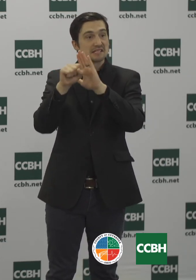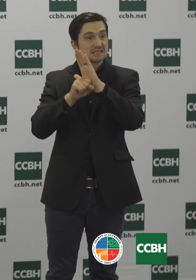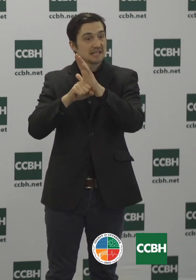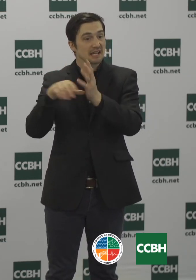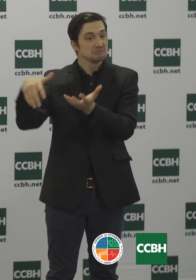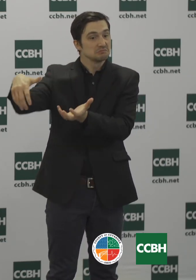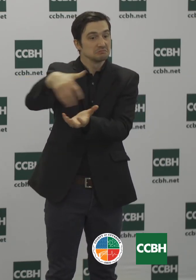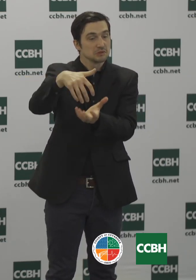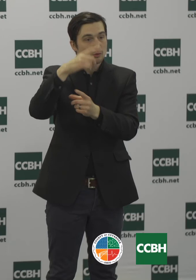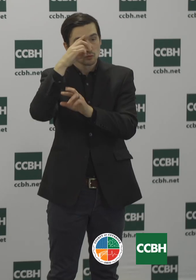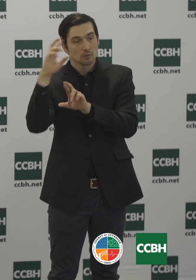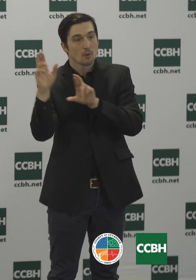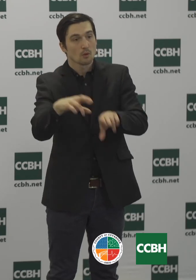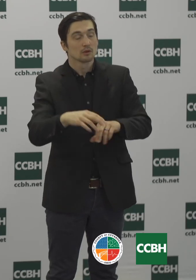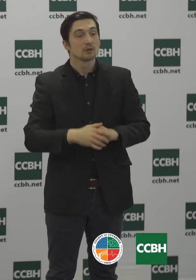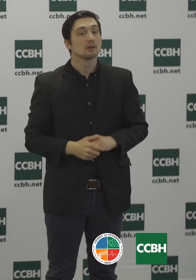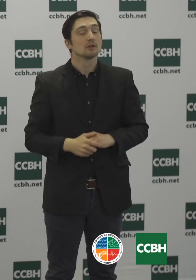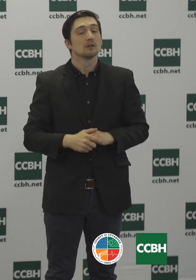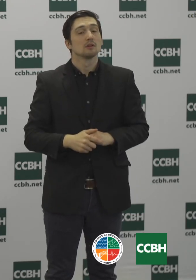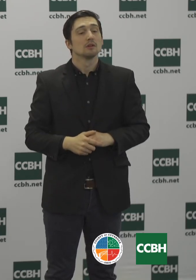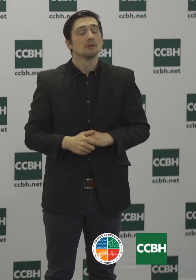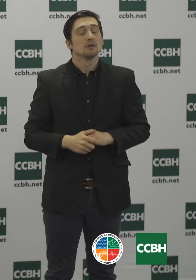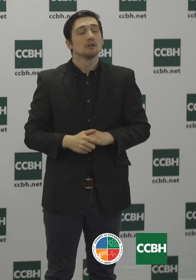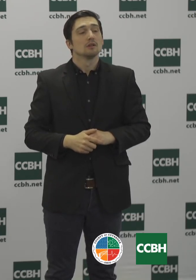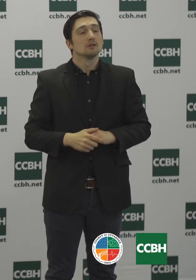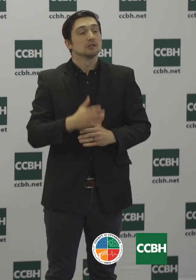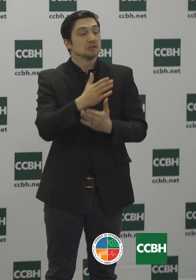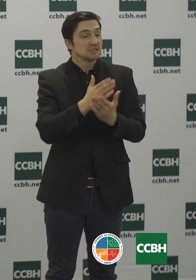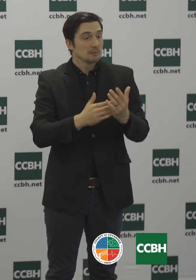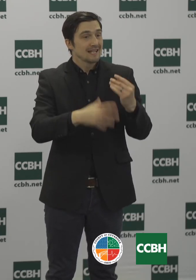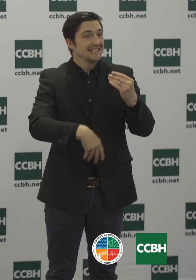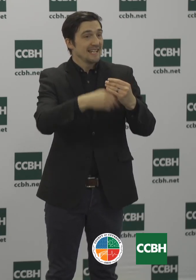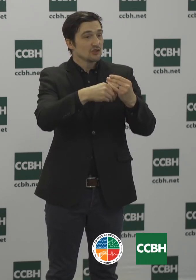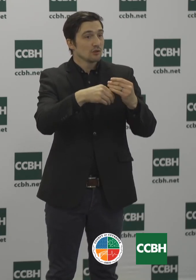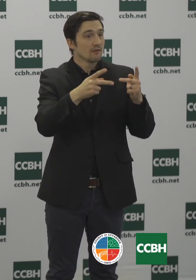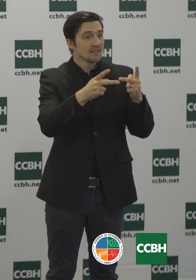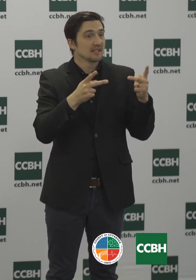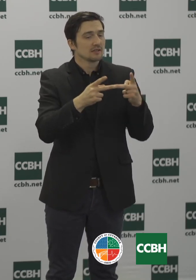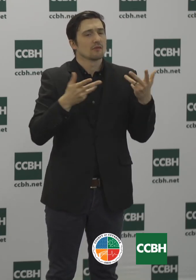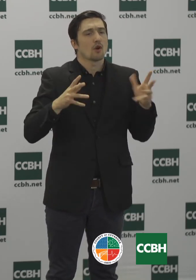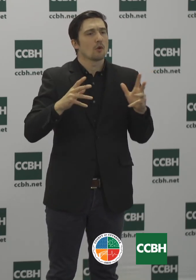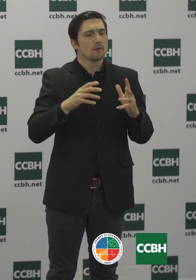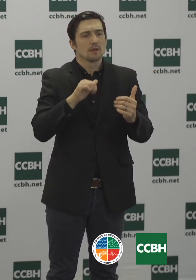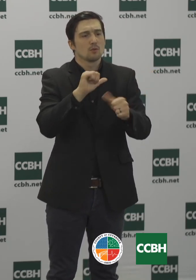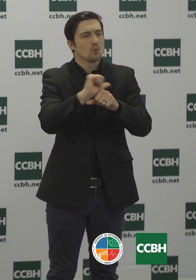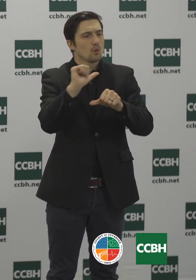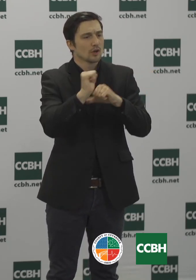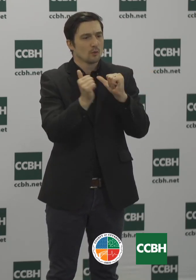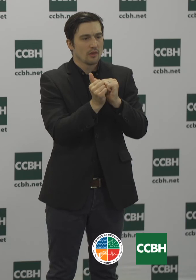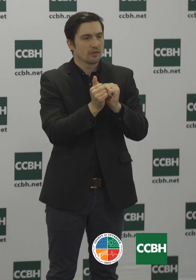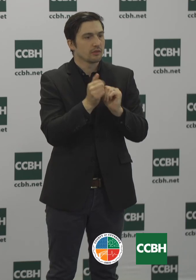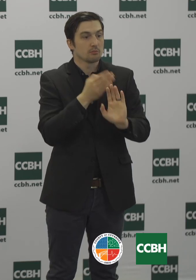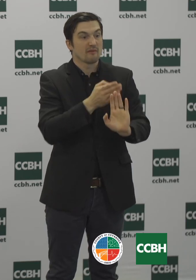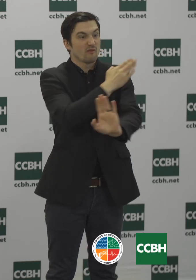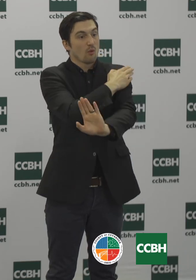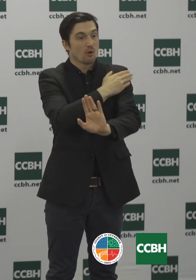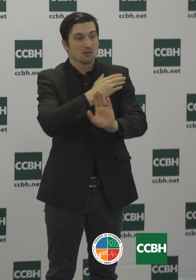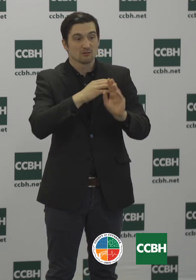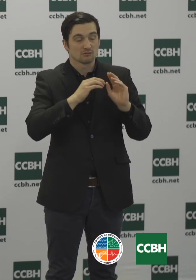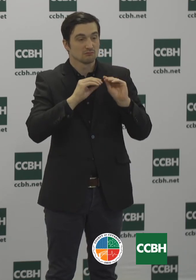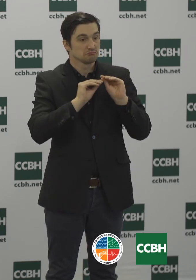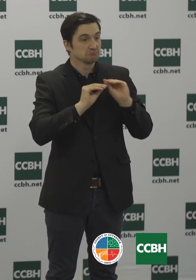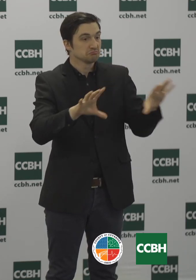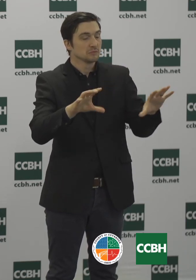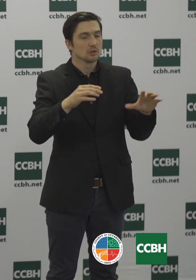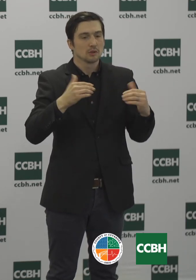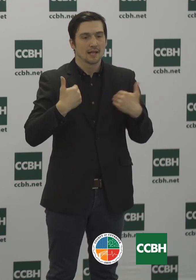be additional facilities that we're working with, some of which we've already been working with for a long time proactively, and doing lots